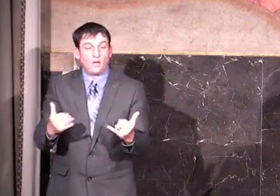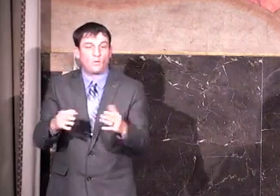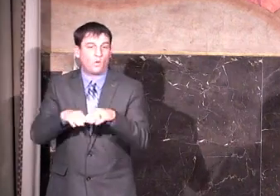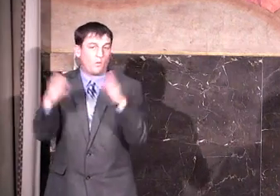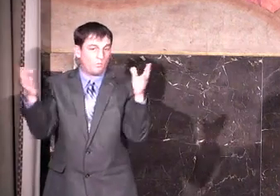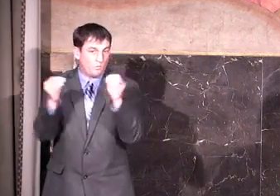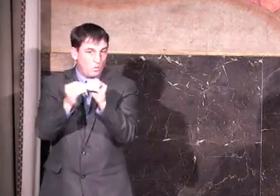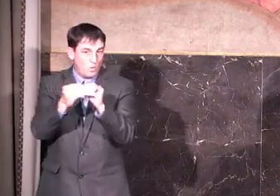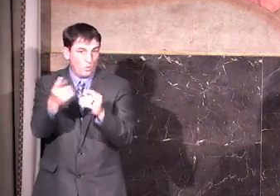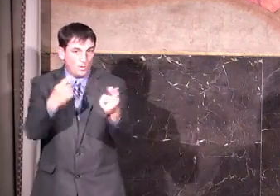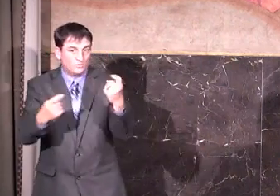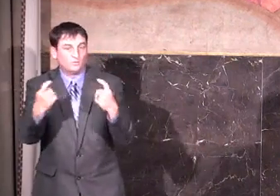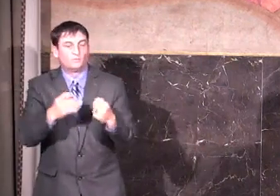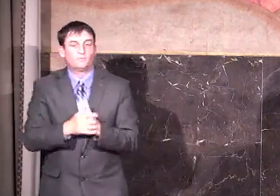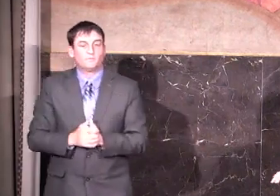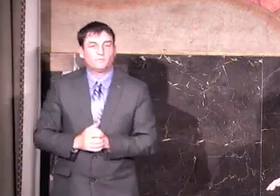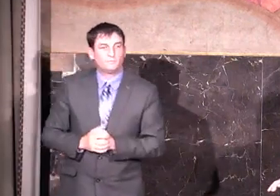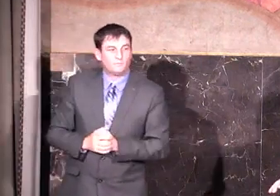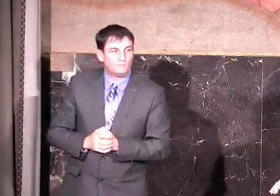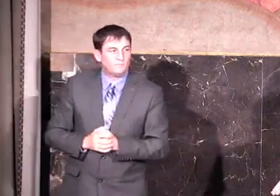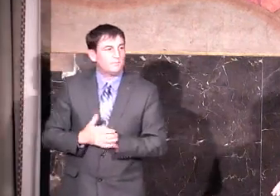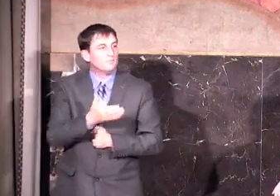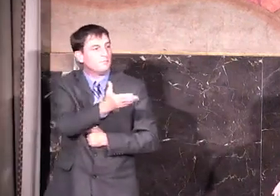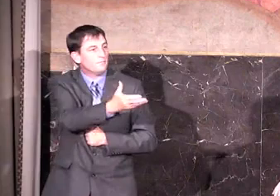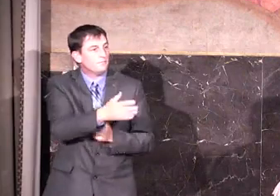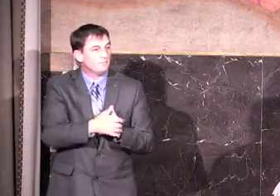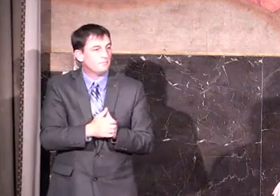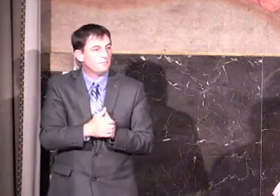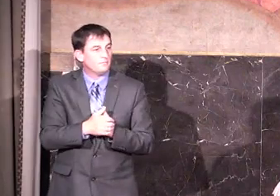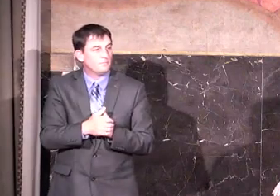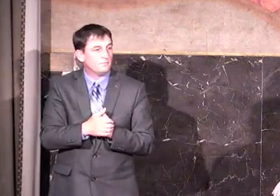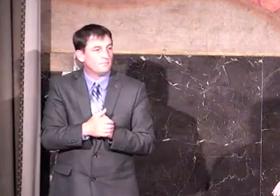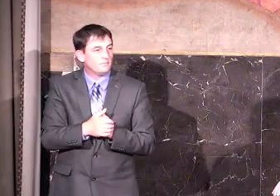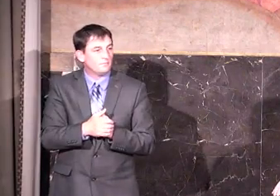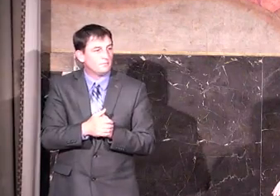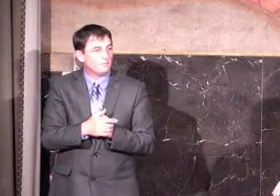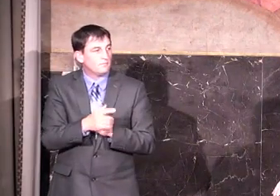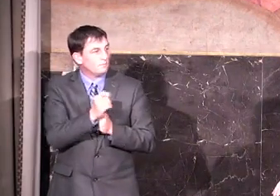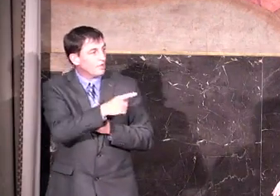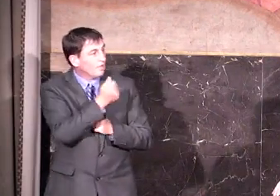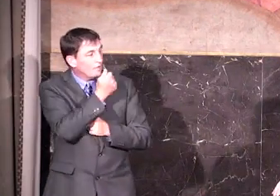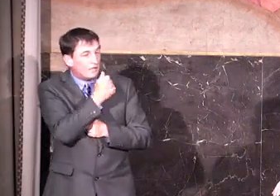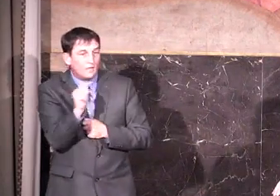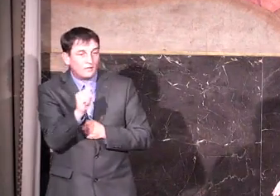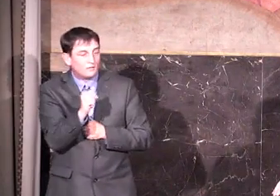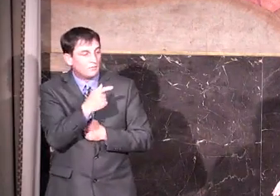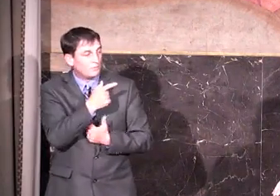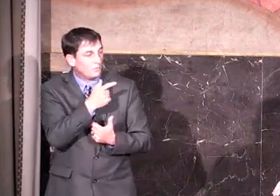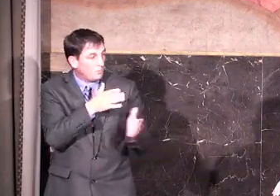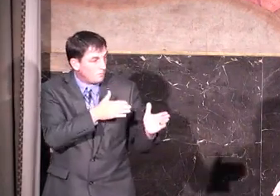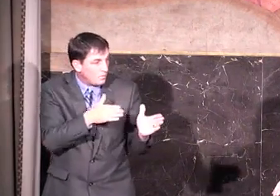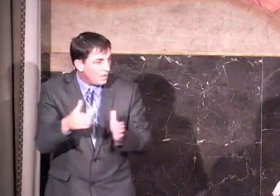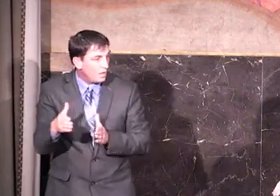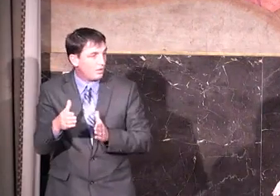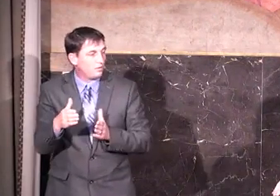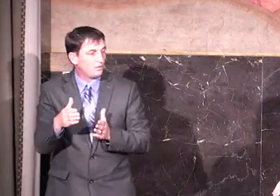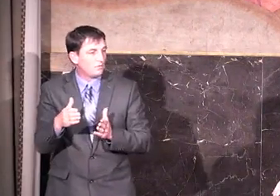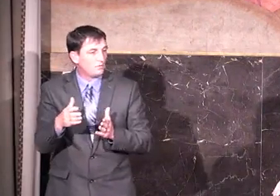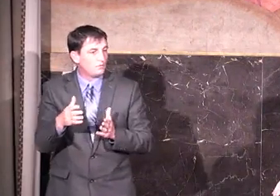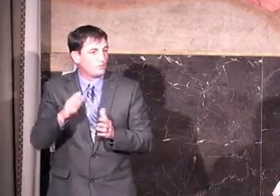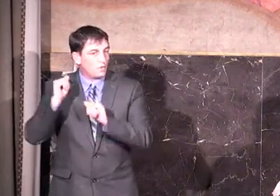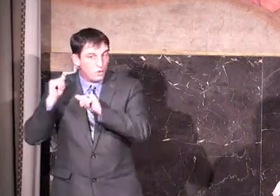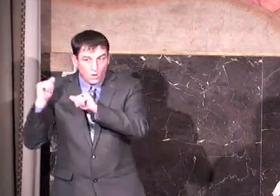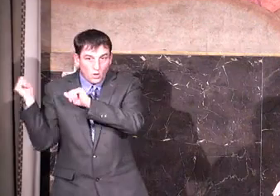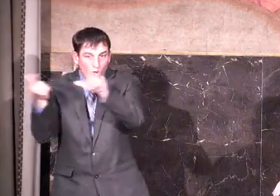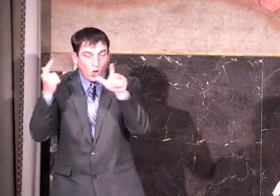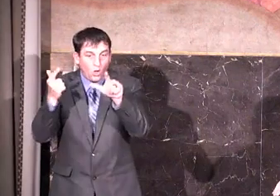questions. Yes, ma'am. Do you have any interest or plans in mandating that all nursing